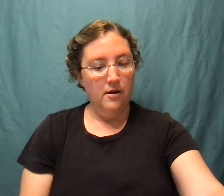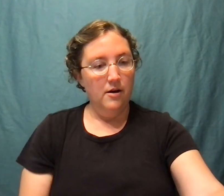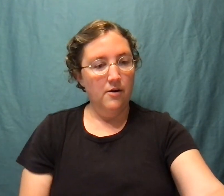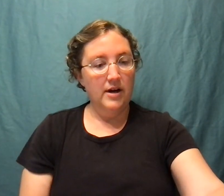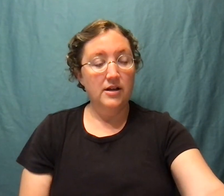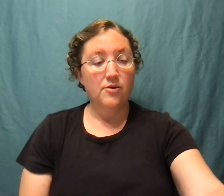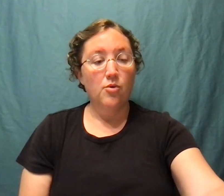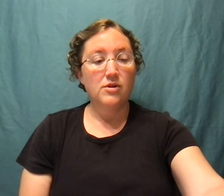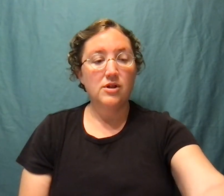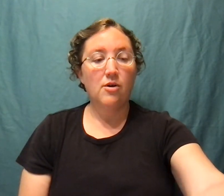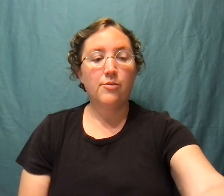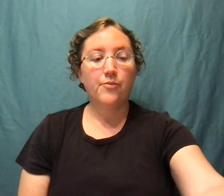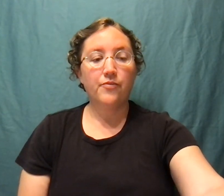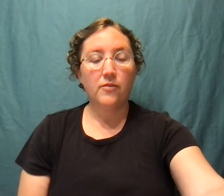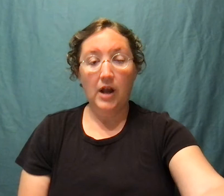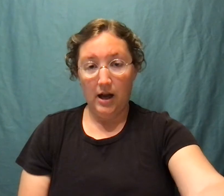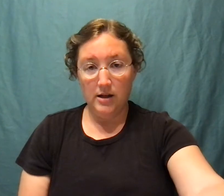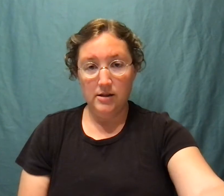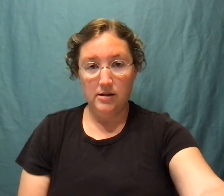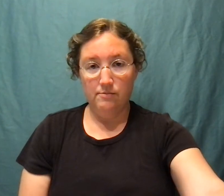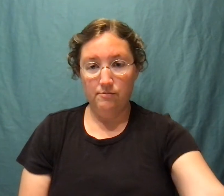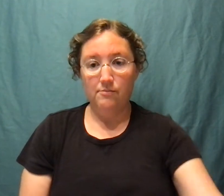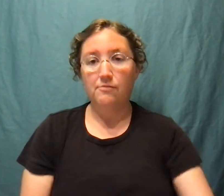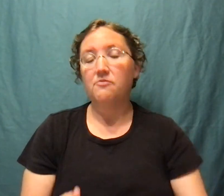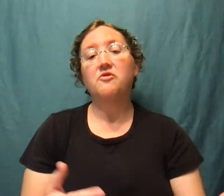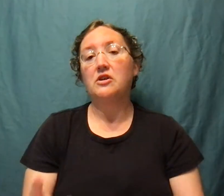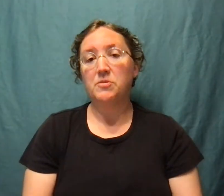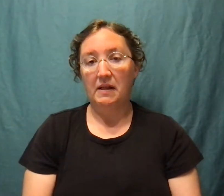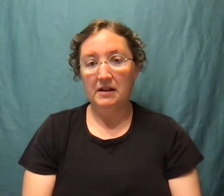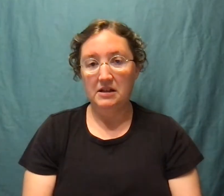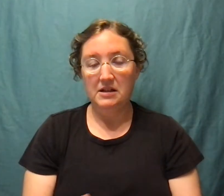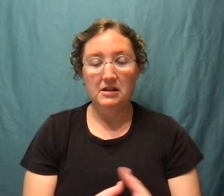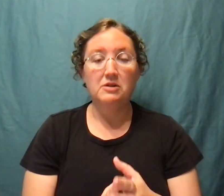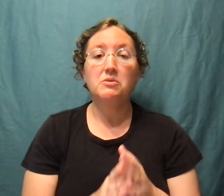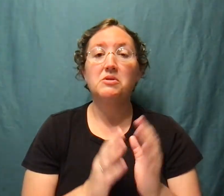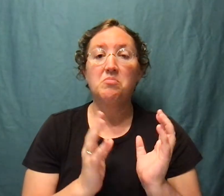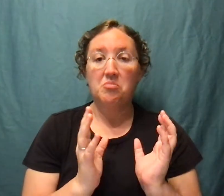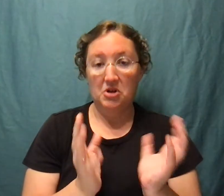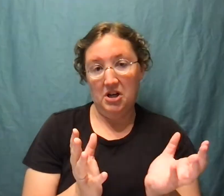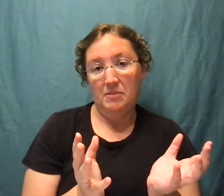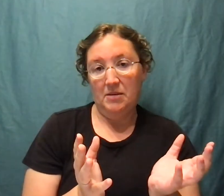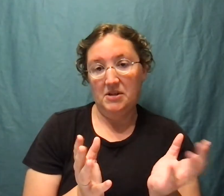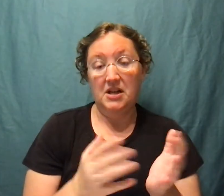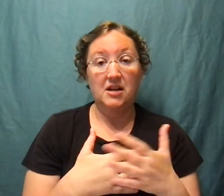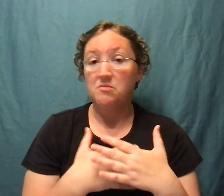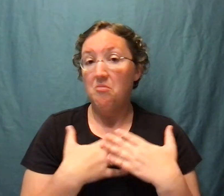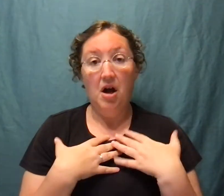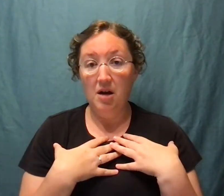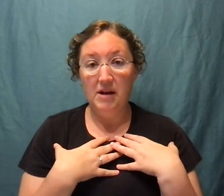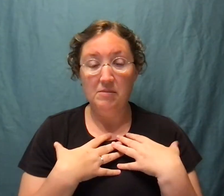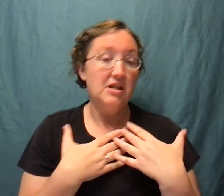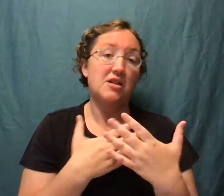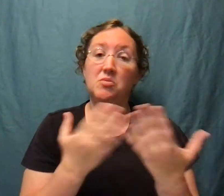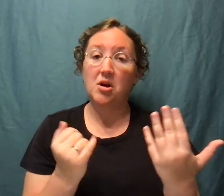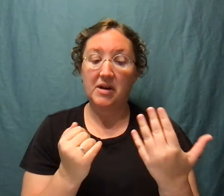All right, so as finger spelling continues, you're going to make mistakes. I make mistakes. We all make